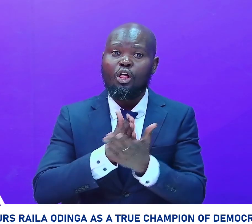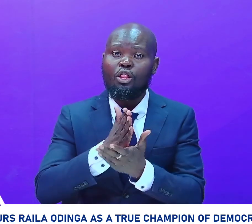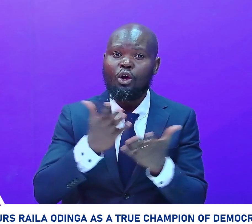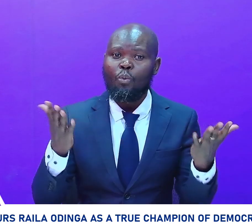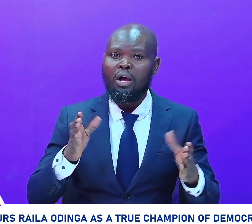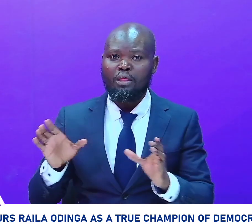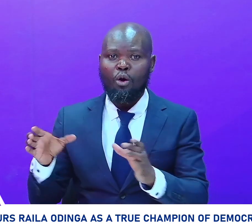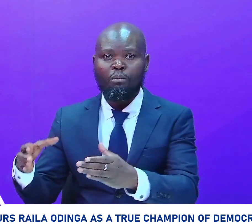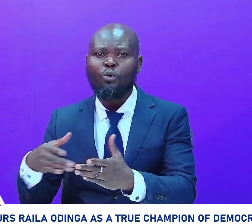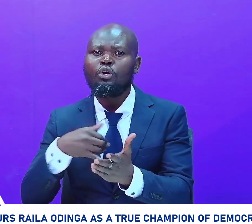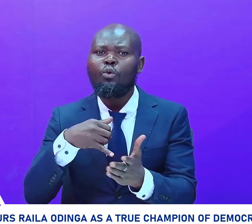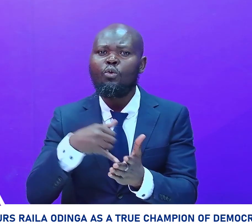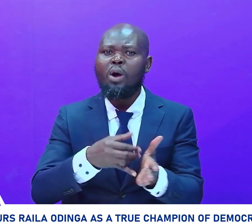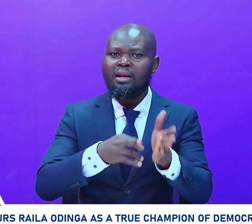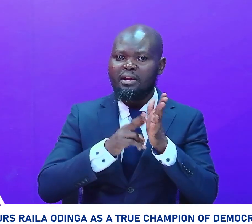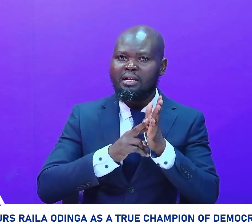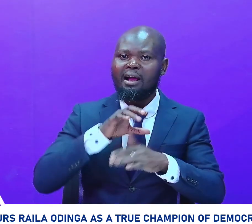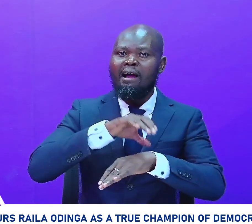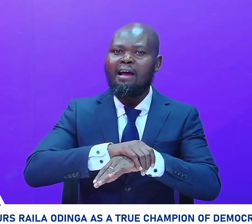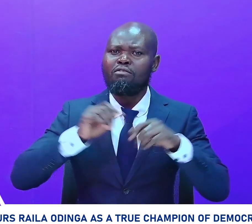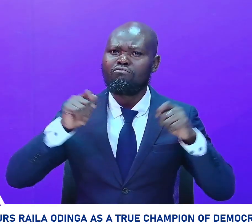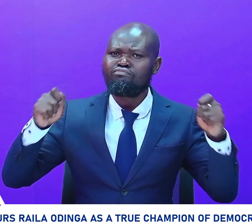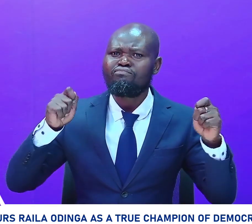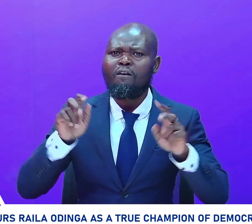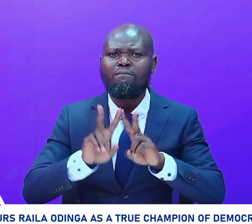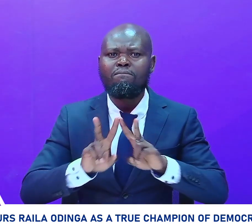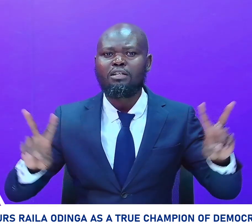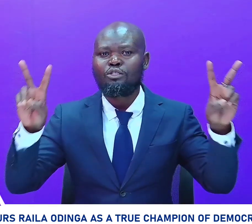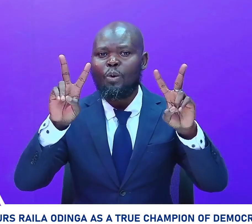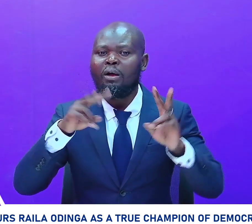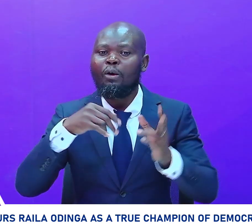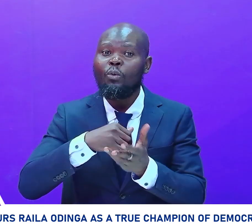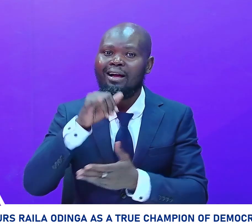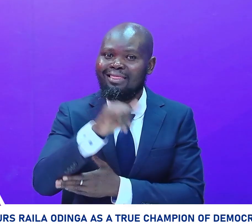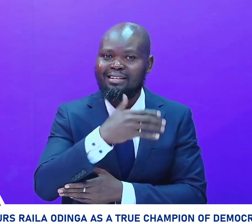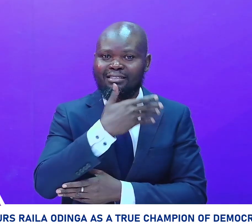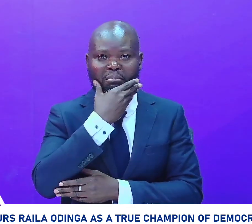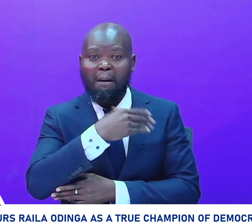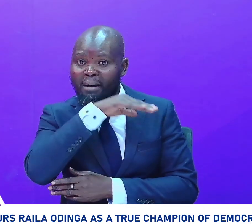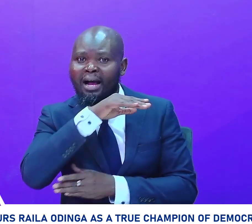democratic values. He emphasized that Odinga's example will be remembered across Africa and the